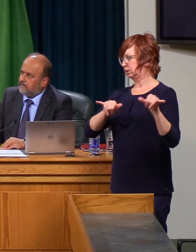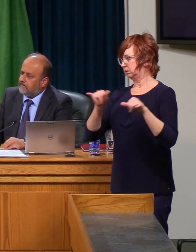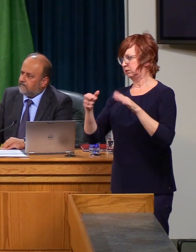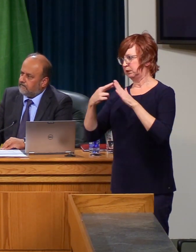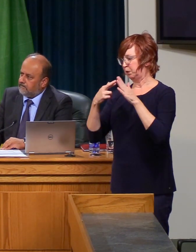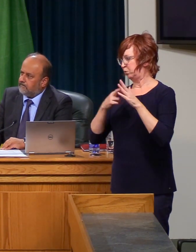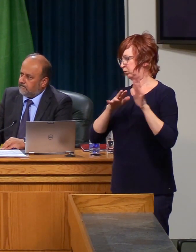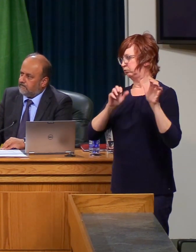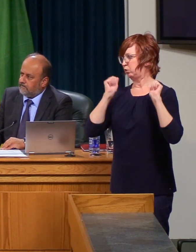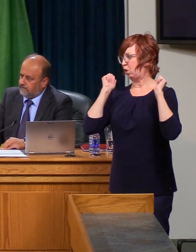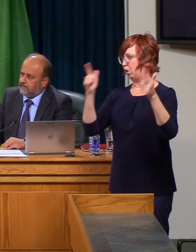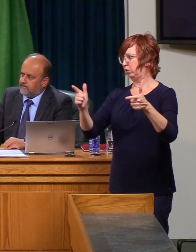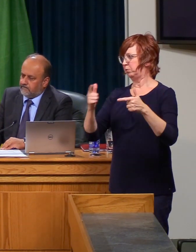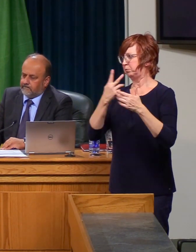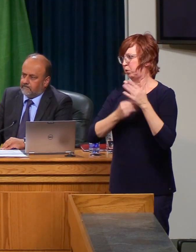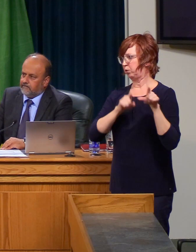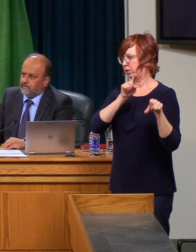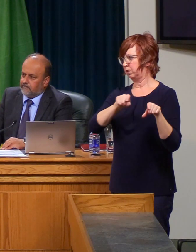we have. Applies to all. To everybody.